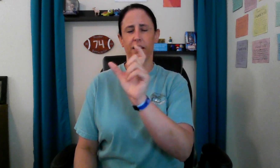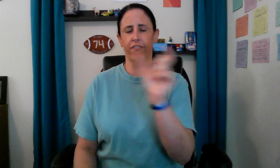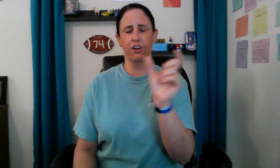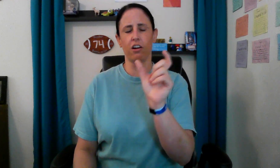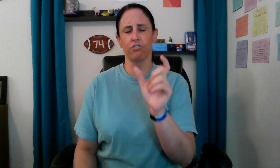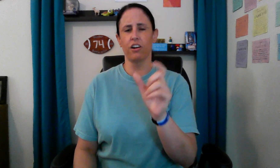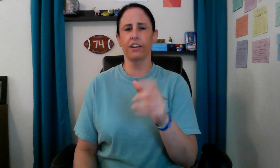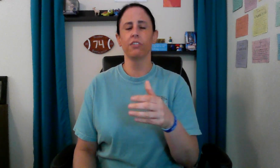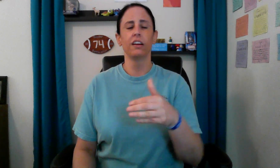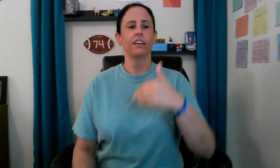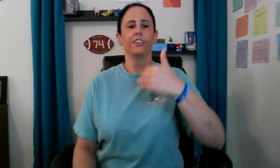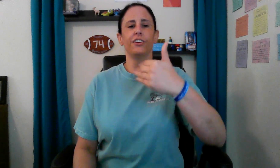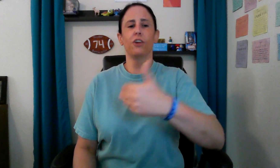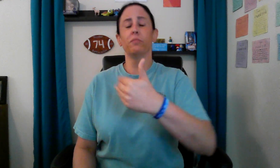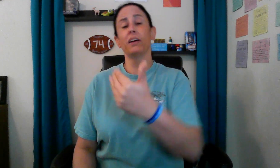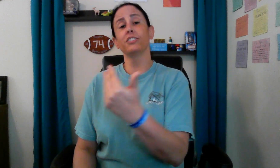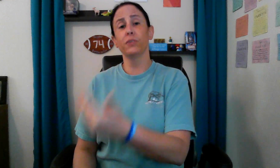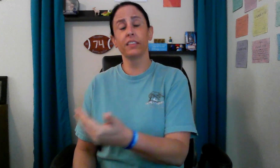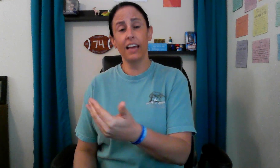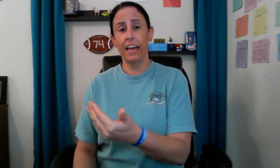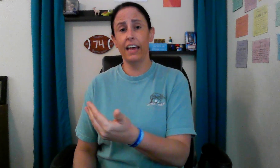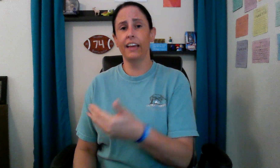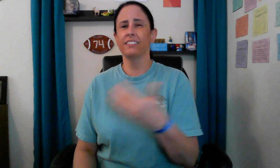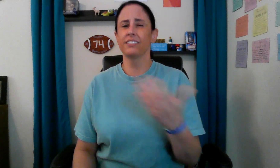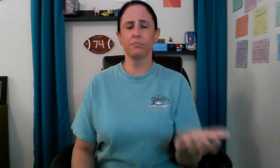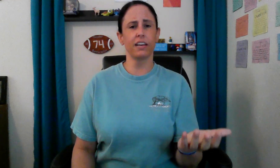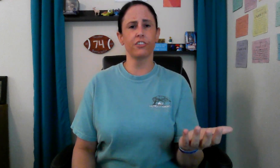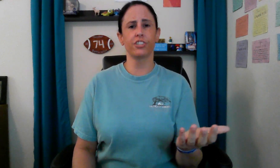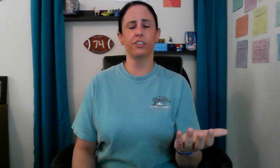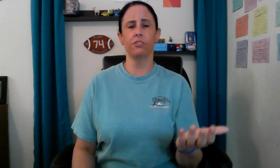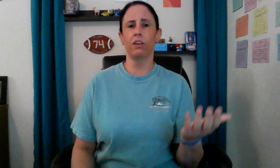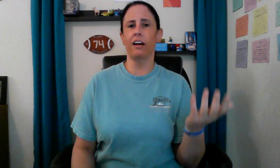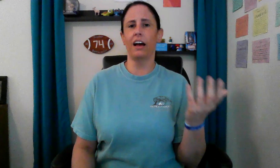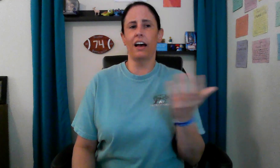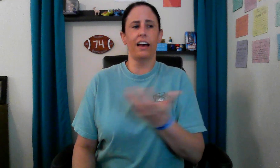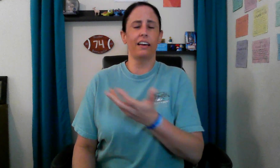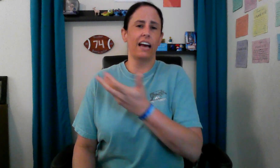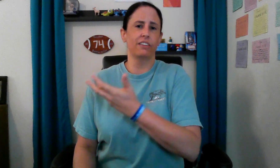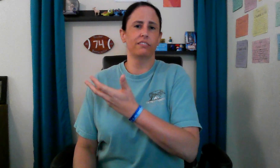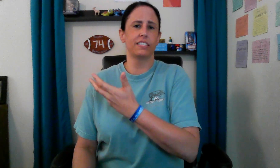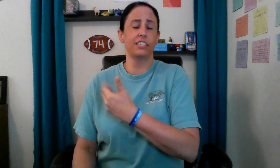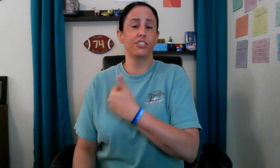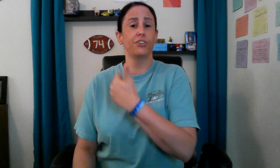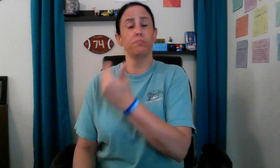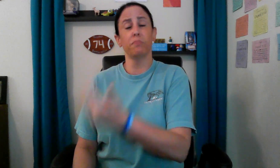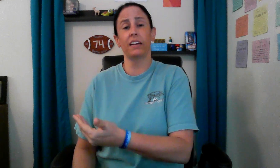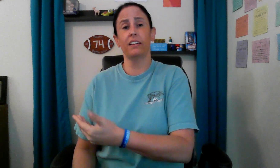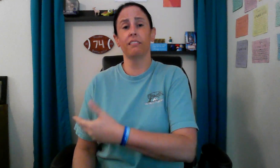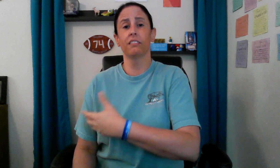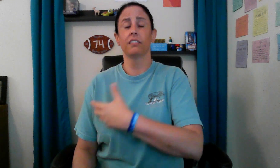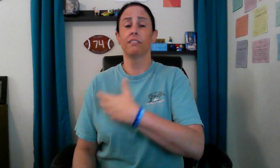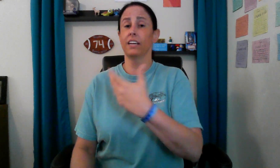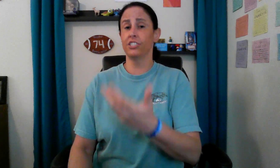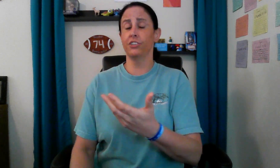for Colorado. No, I'm not doing the A. Some signers do. I haven't seen too many that do,